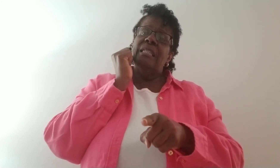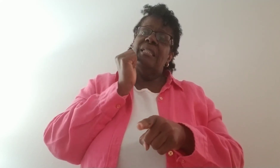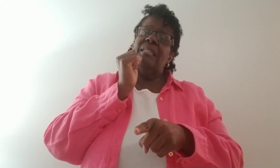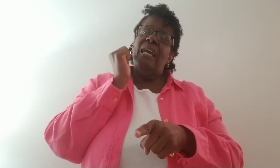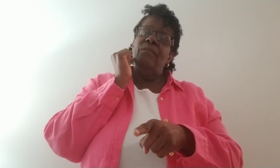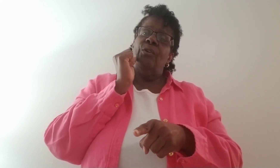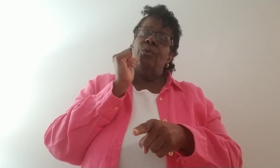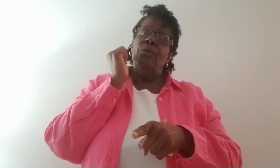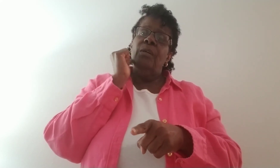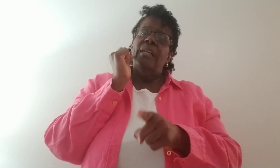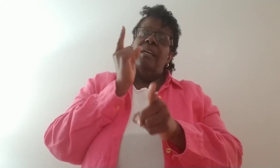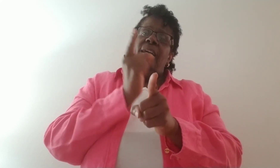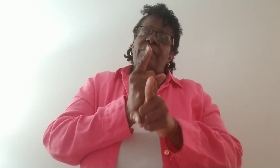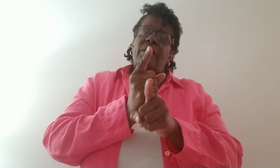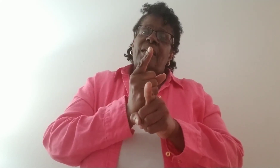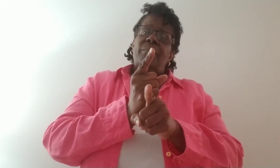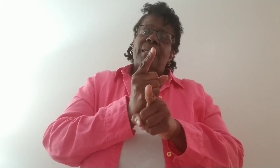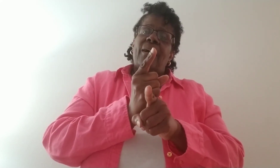sign for girl, and then come down.